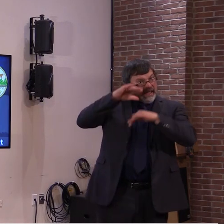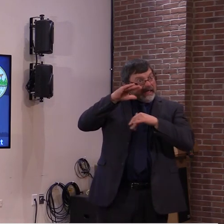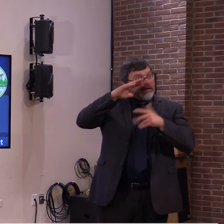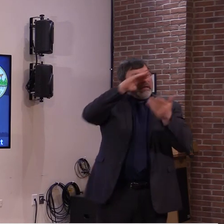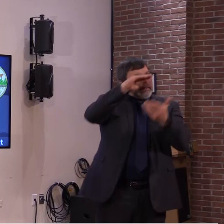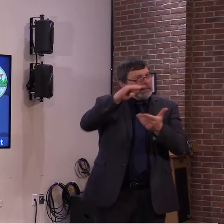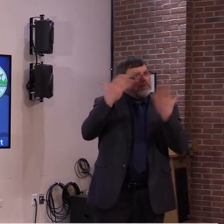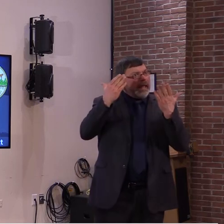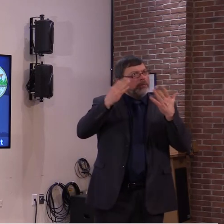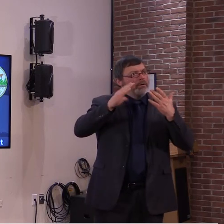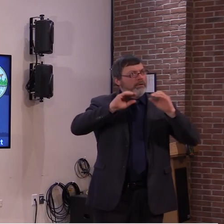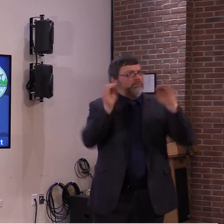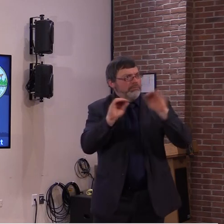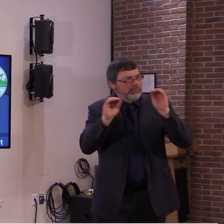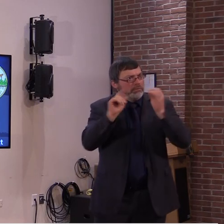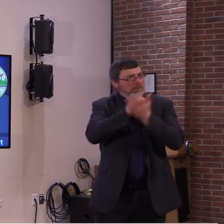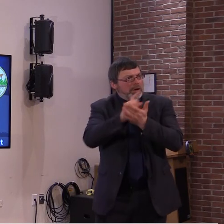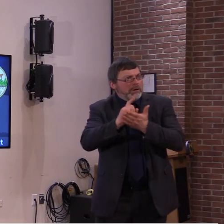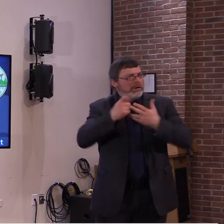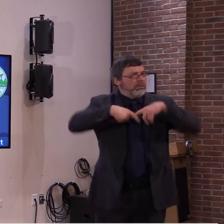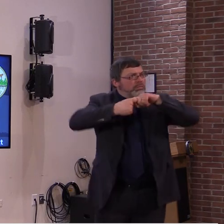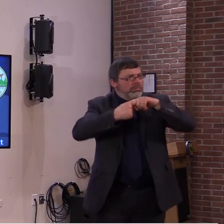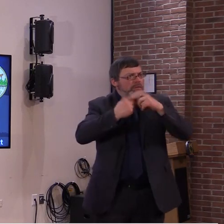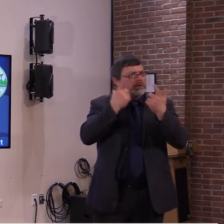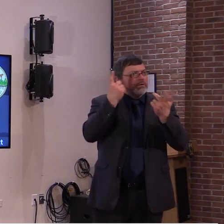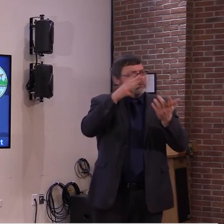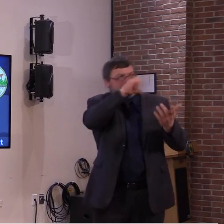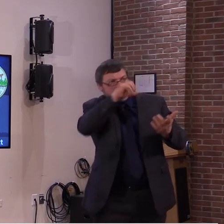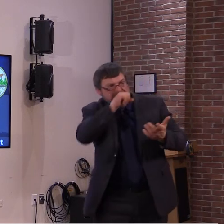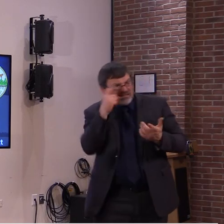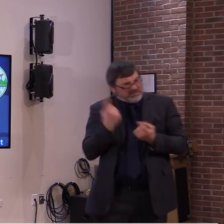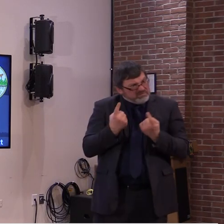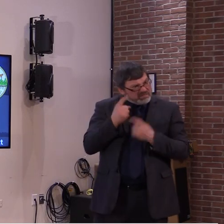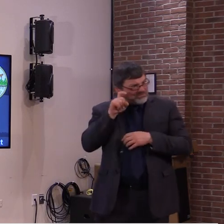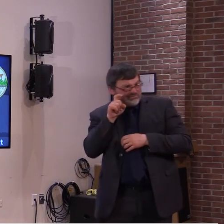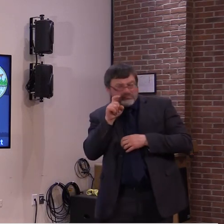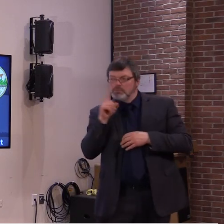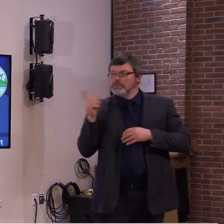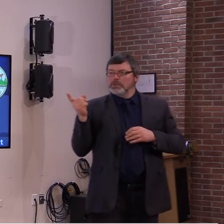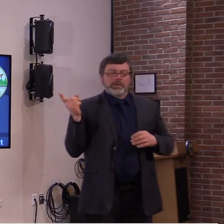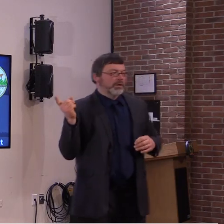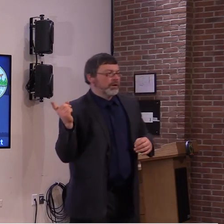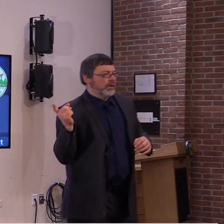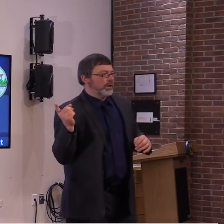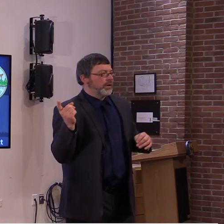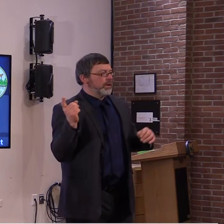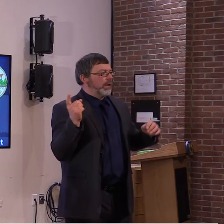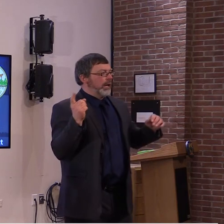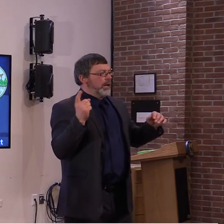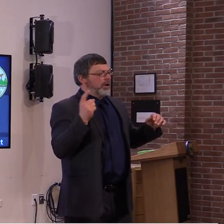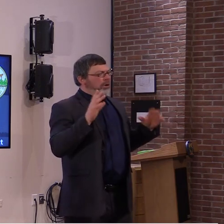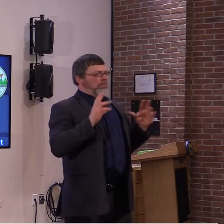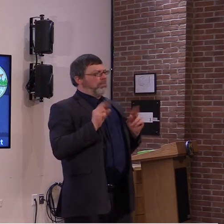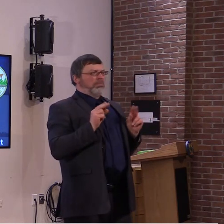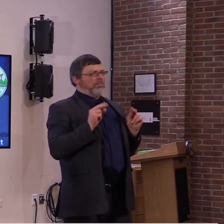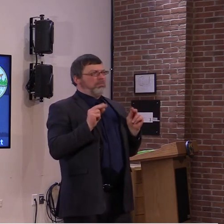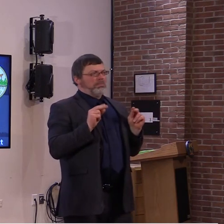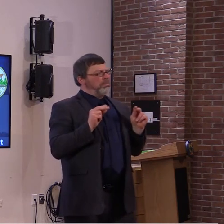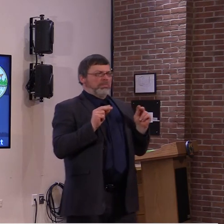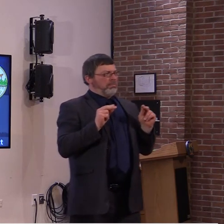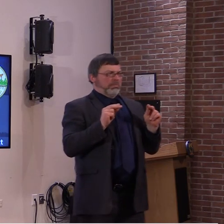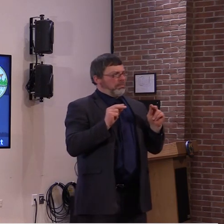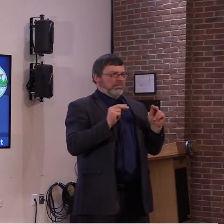believe that we have people within the communities, the businesses, the entities that are